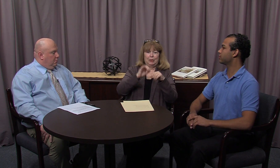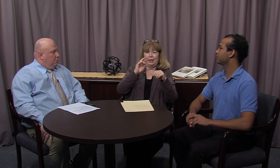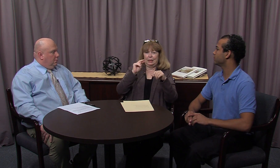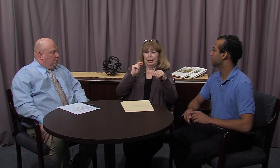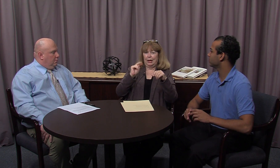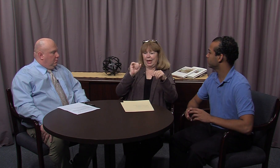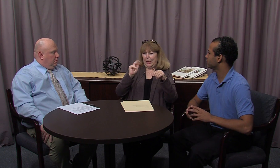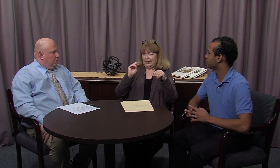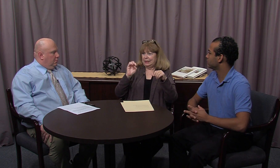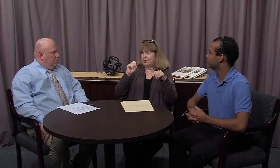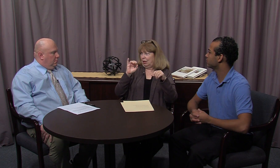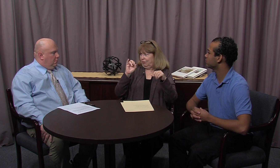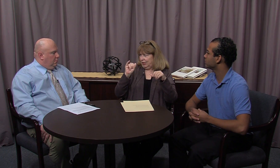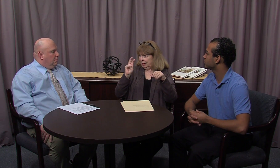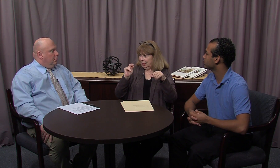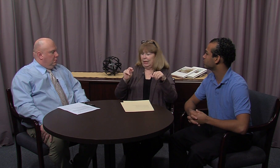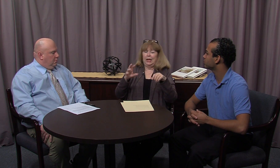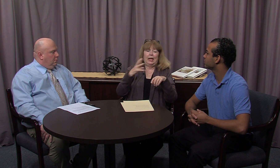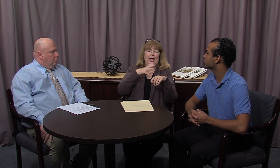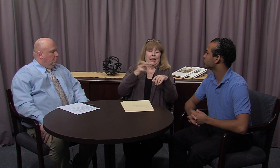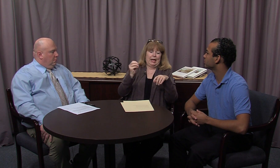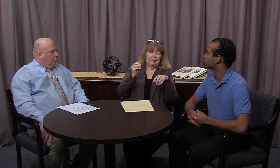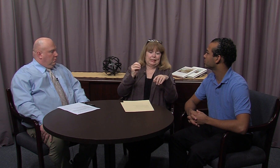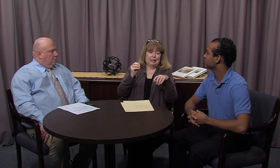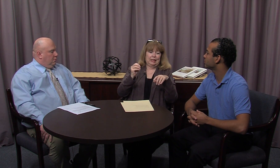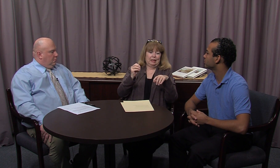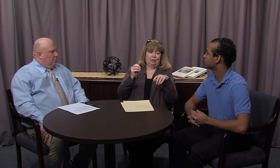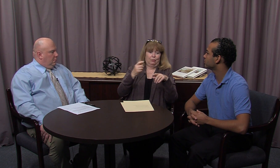played Annie Sullivan. And